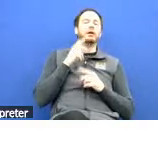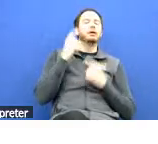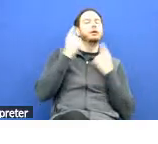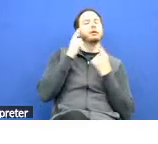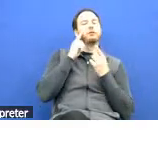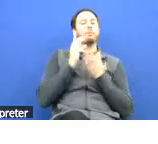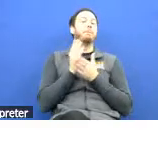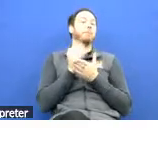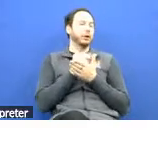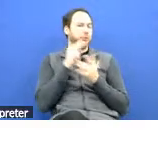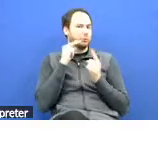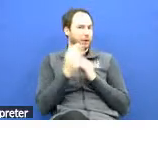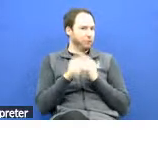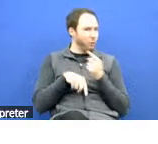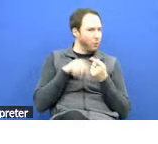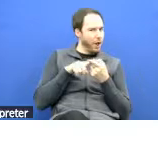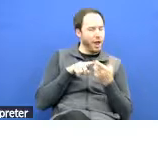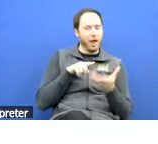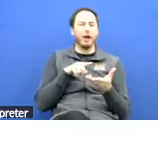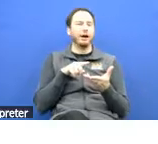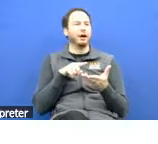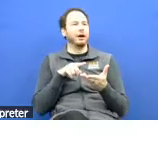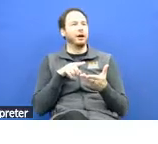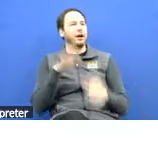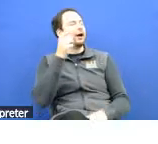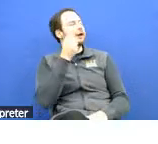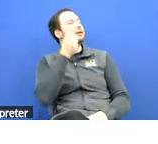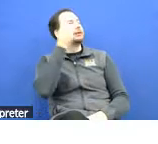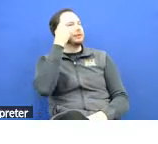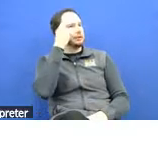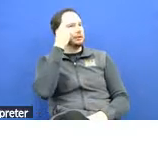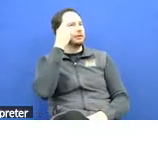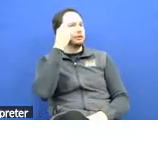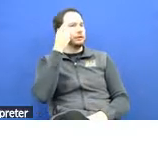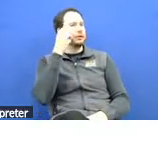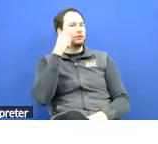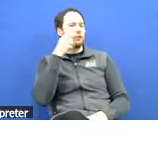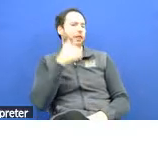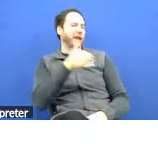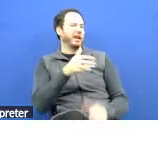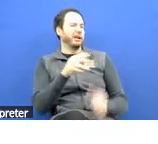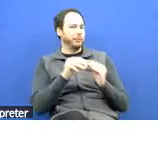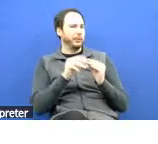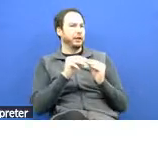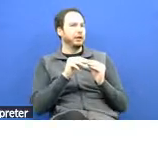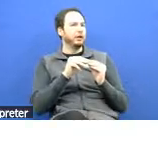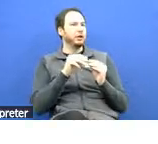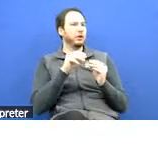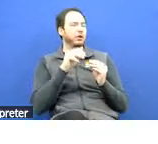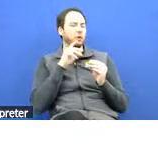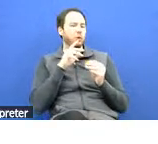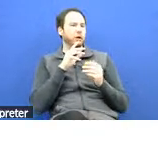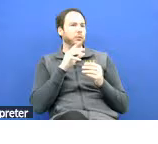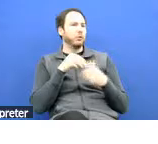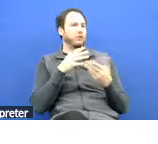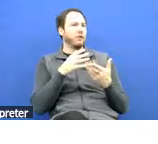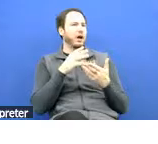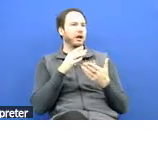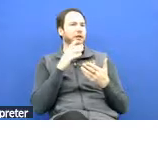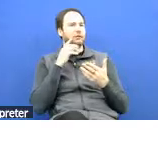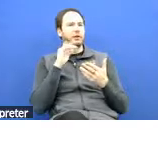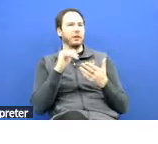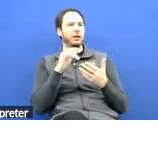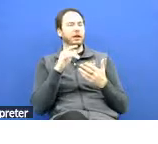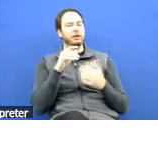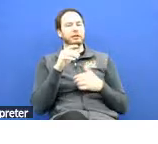budgeting standpoint. Yeah, so the option payments, if at the next meeting or so, we come to terms, we would give the 10% option